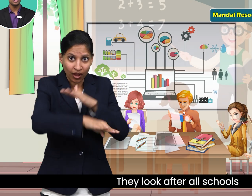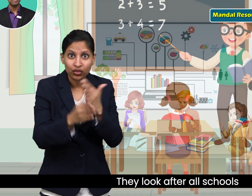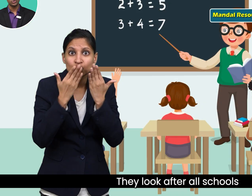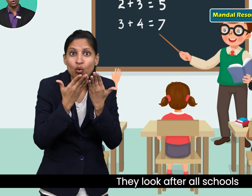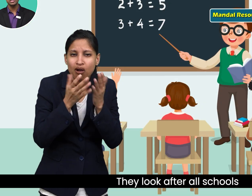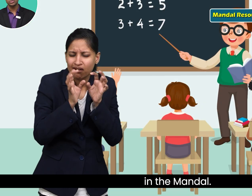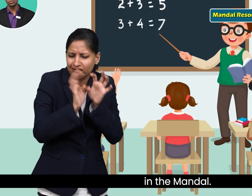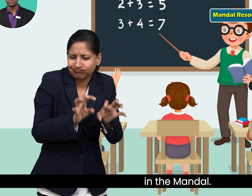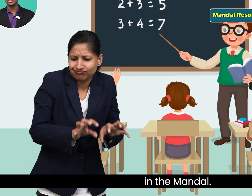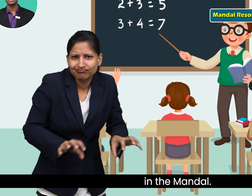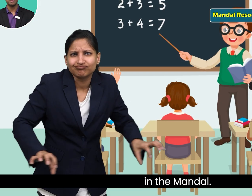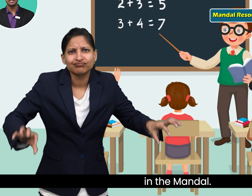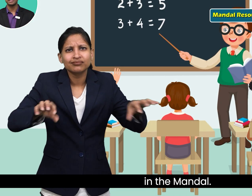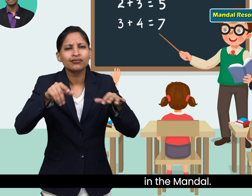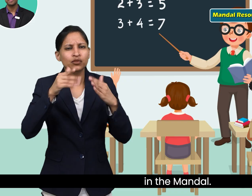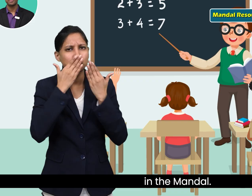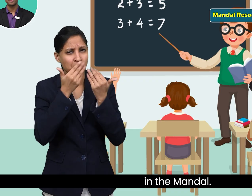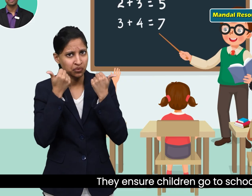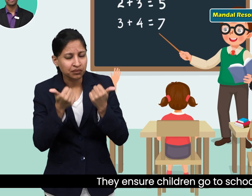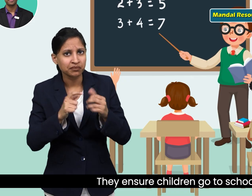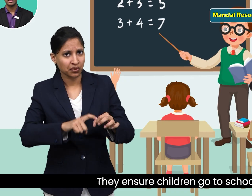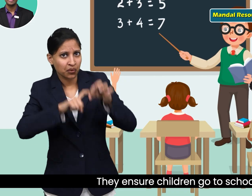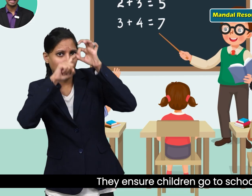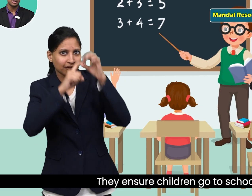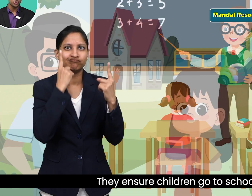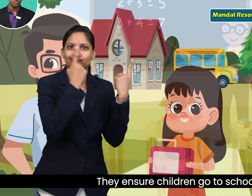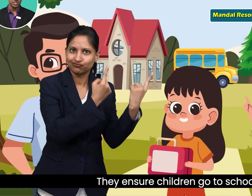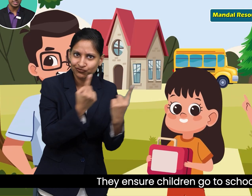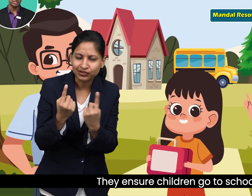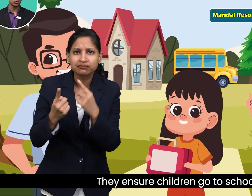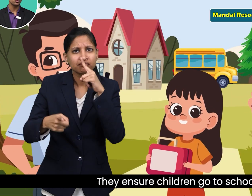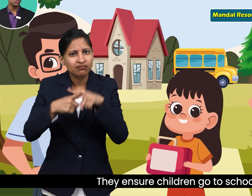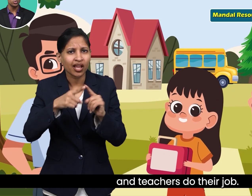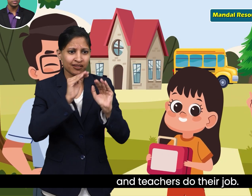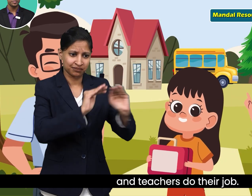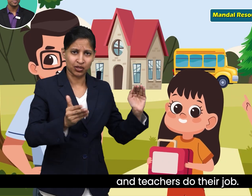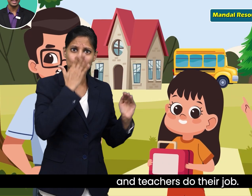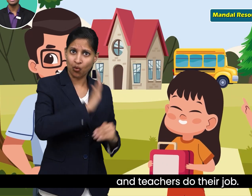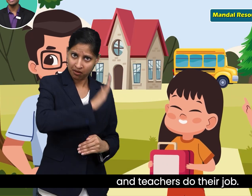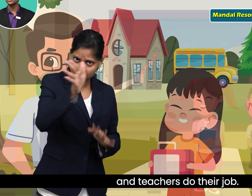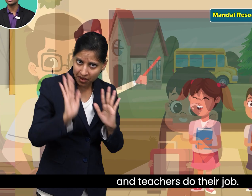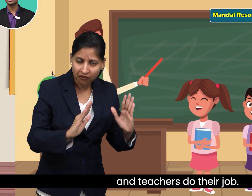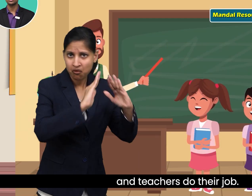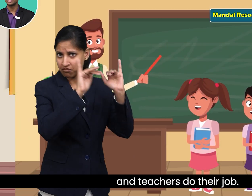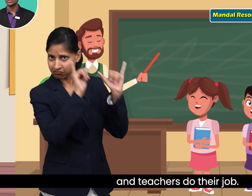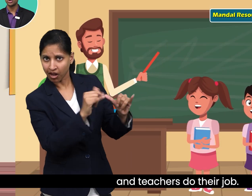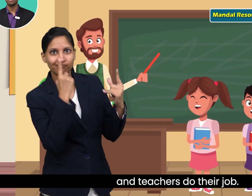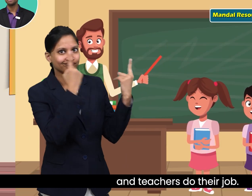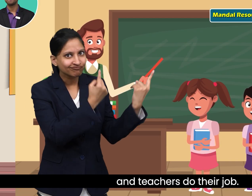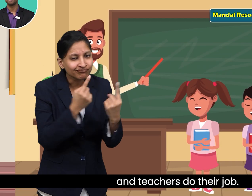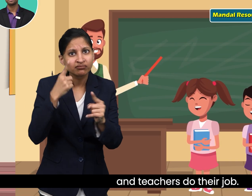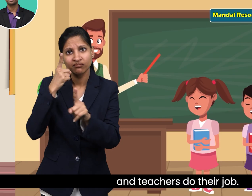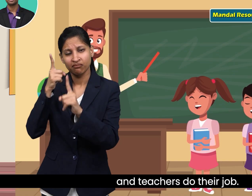They look after all schools in the Mandal. They ensure children go to school and teachers do their